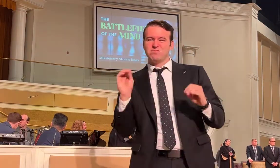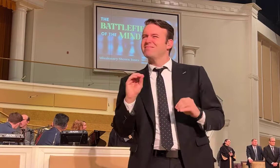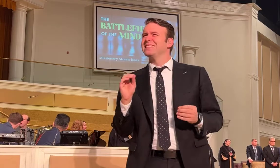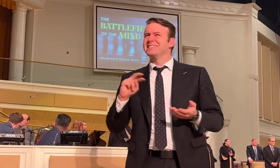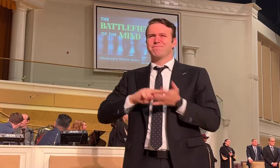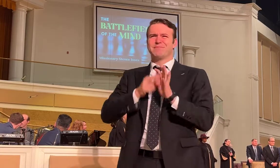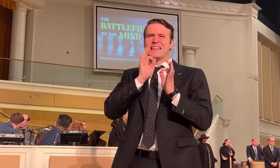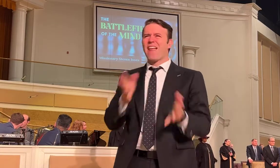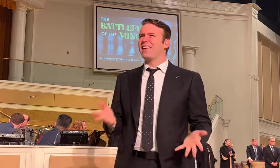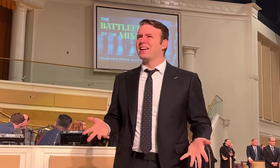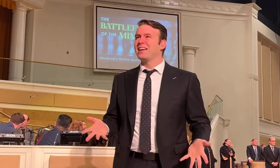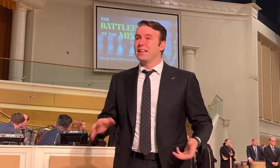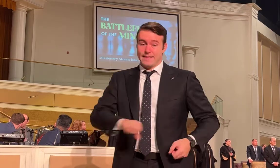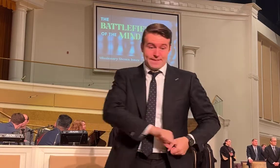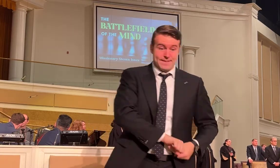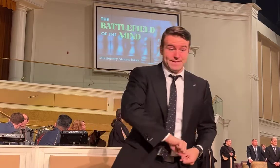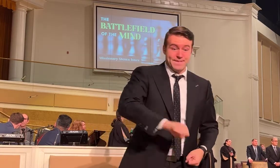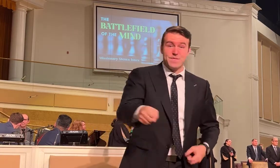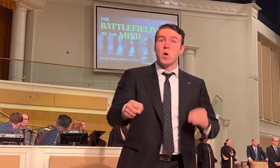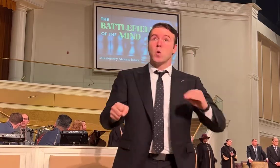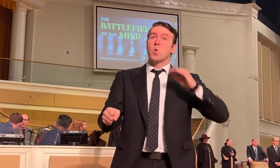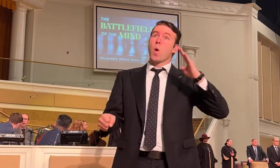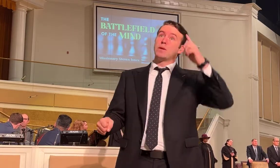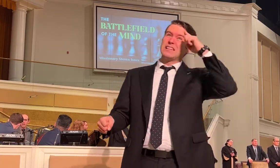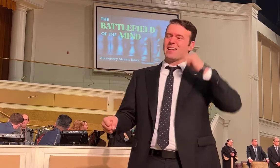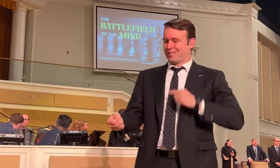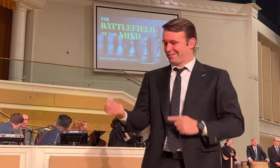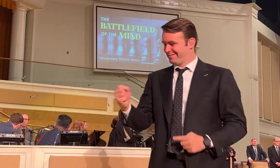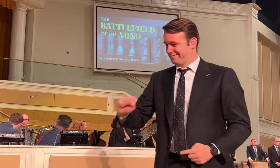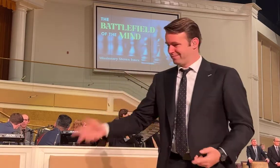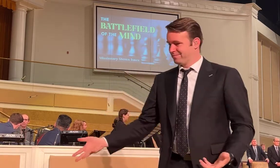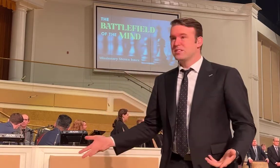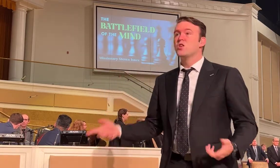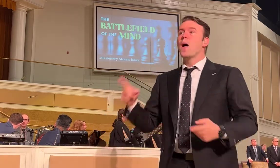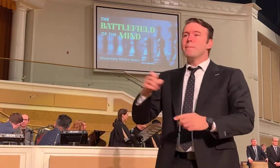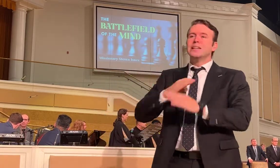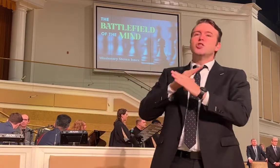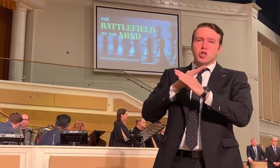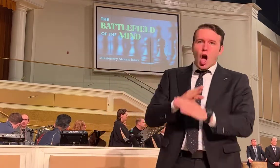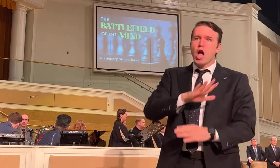of the Spirit is meaningless if your head is not protected.